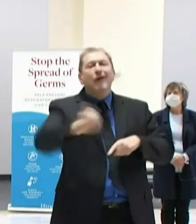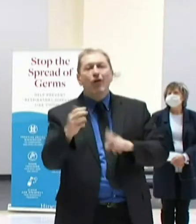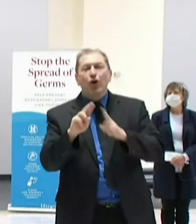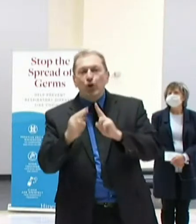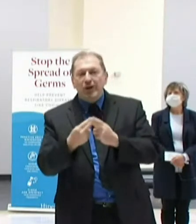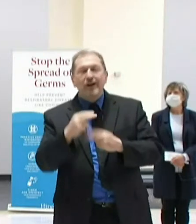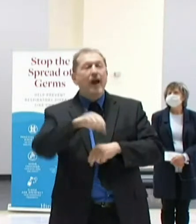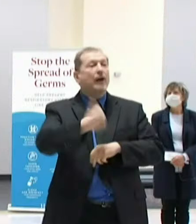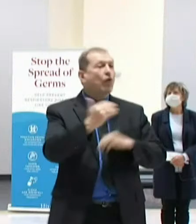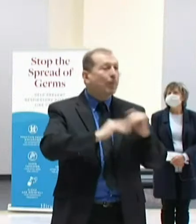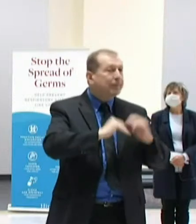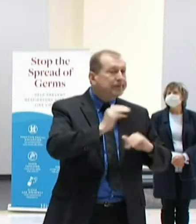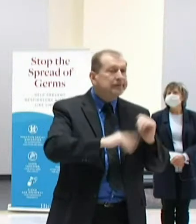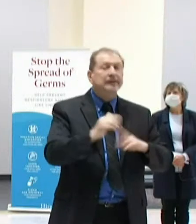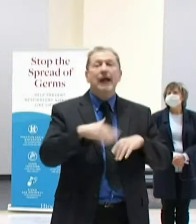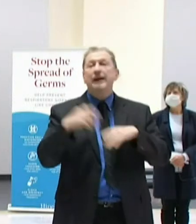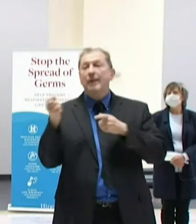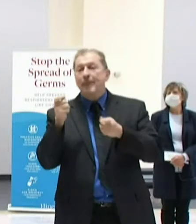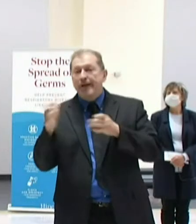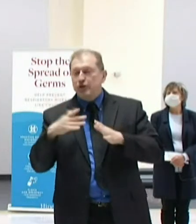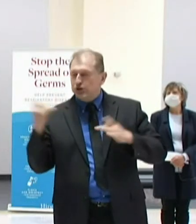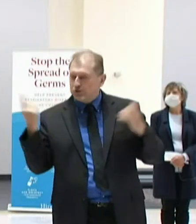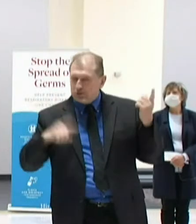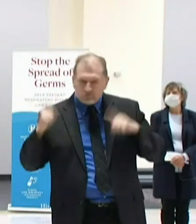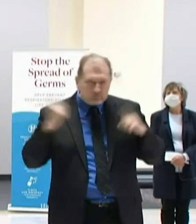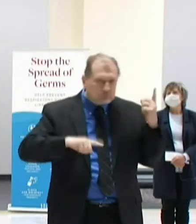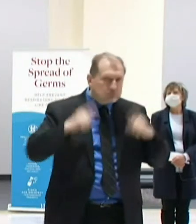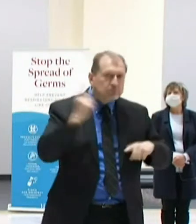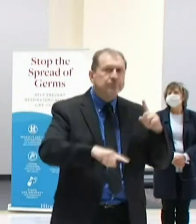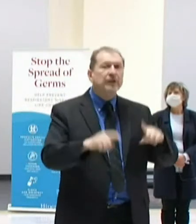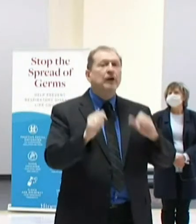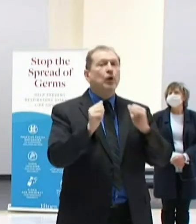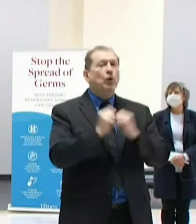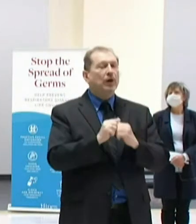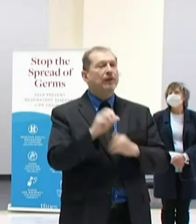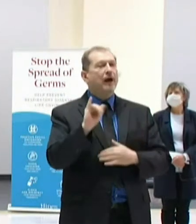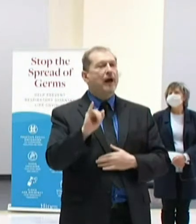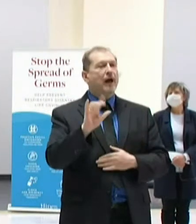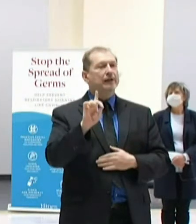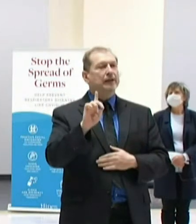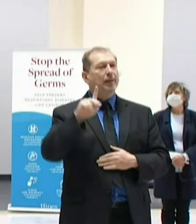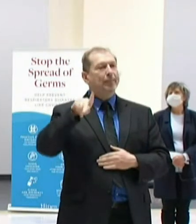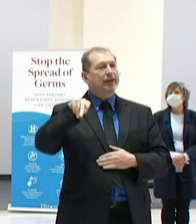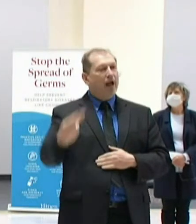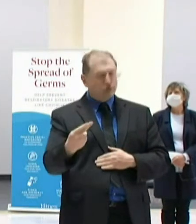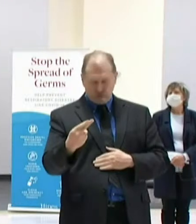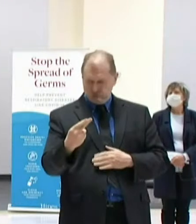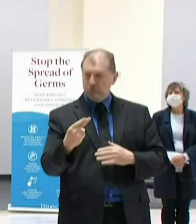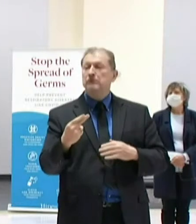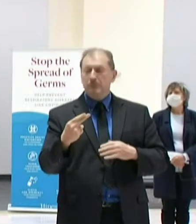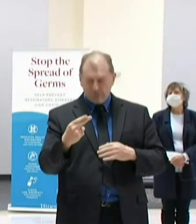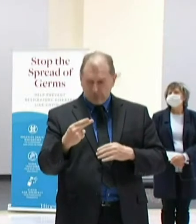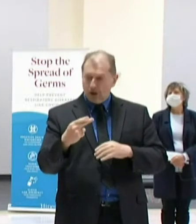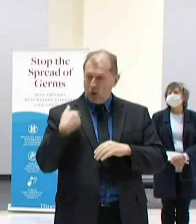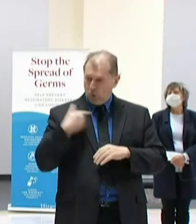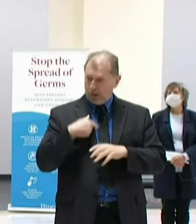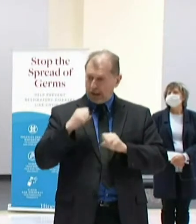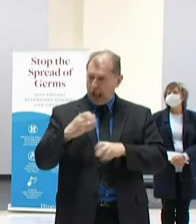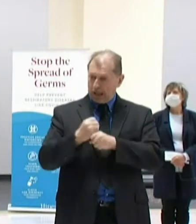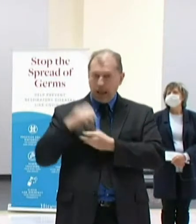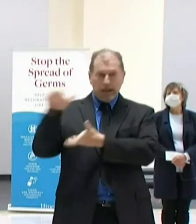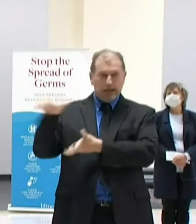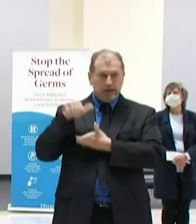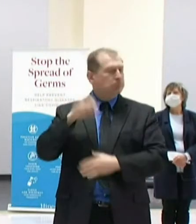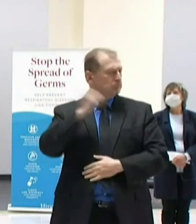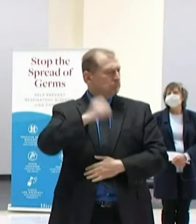And the building managers have worked hand in hand with IDPH to make this as convenient as possible. That's why